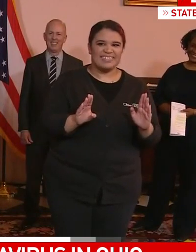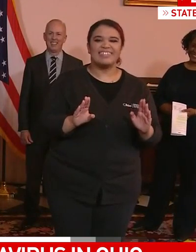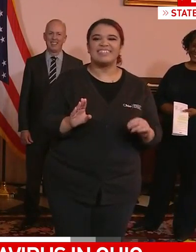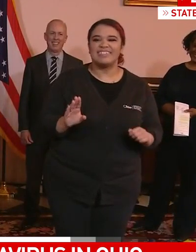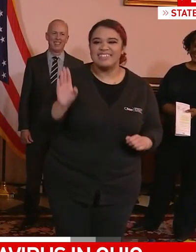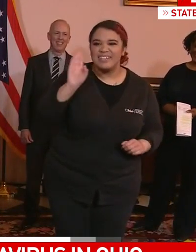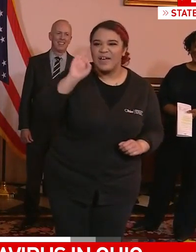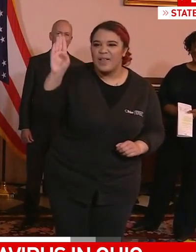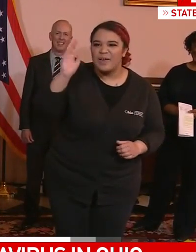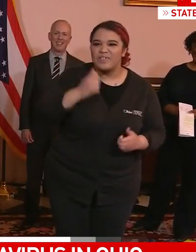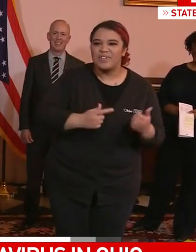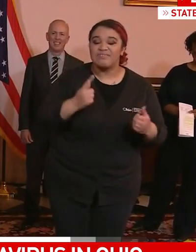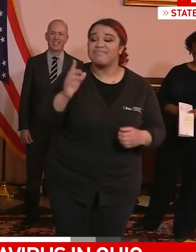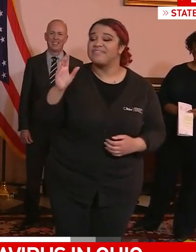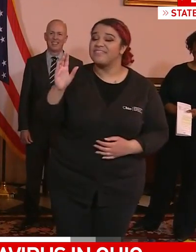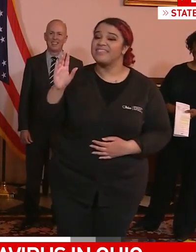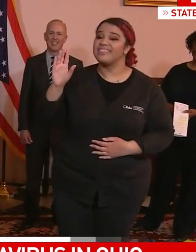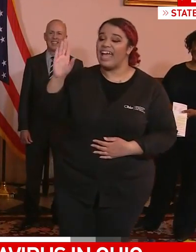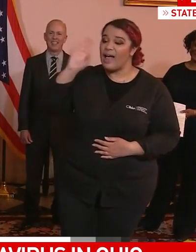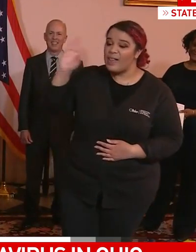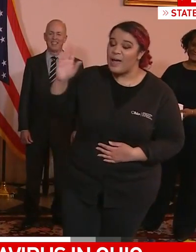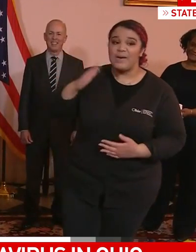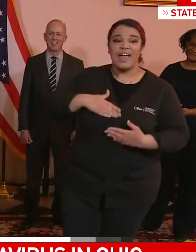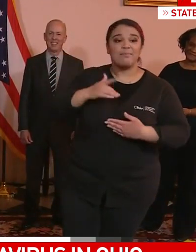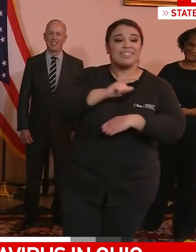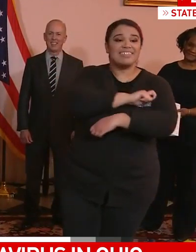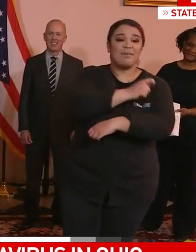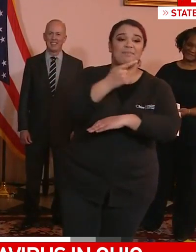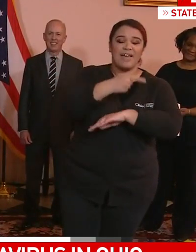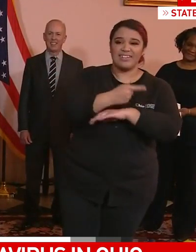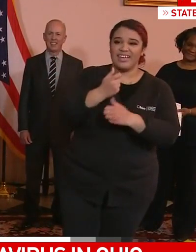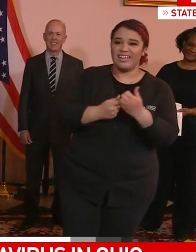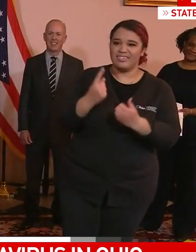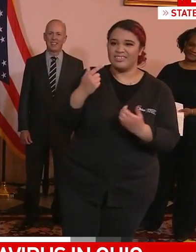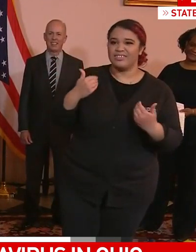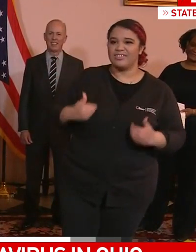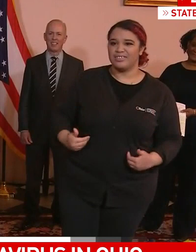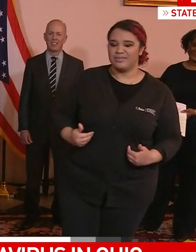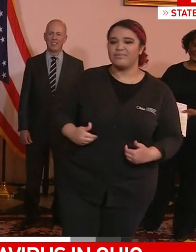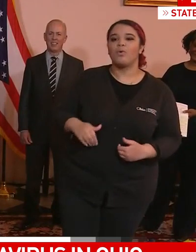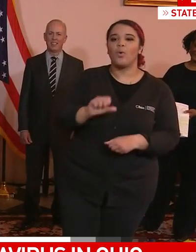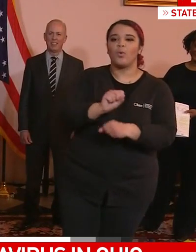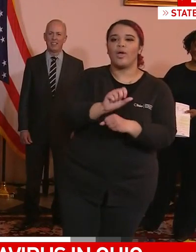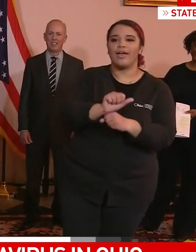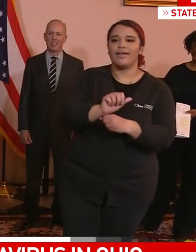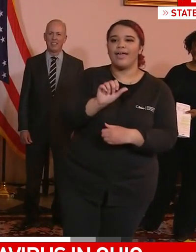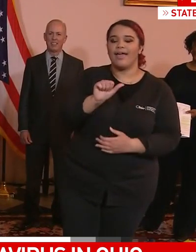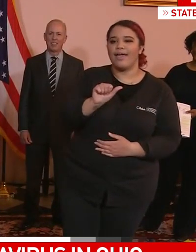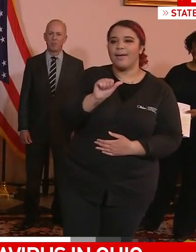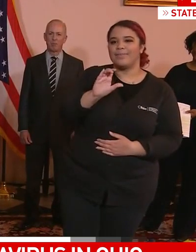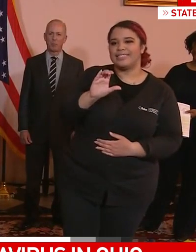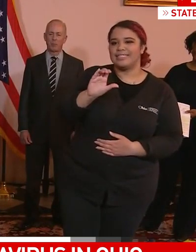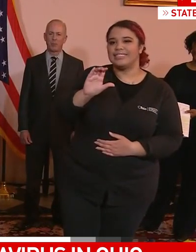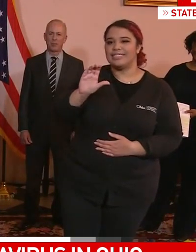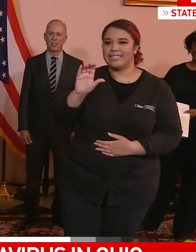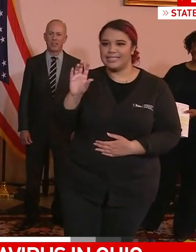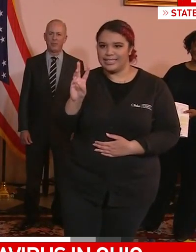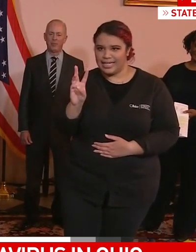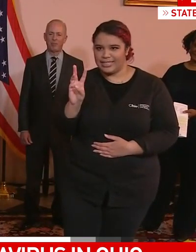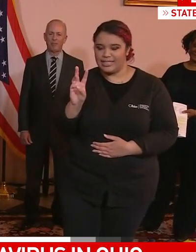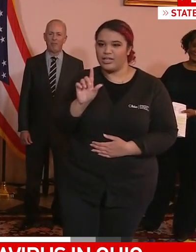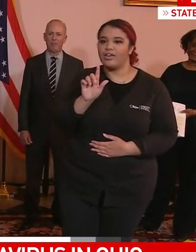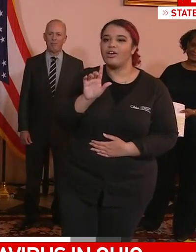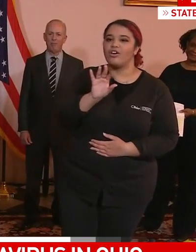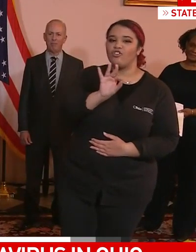Hello, everybody. Hello. Happy St. Patty's Day, everyone. Thank you. Luann Stoya, ABC 6 Fox 28, Columbus. Governor, could you